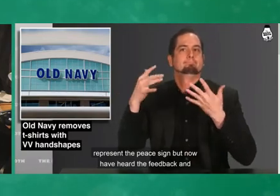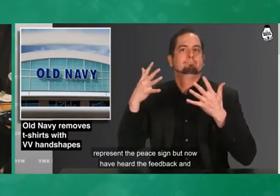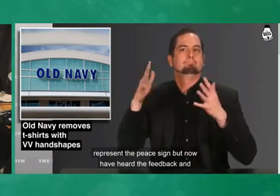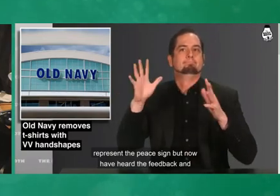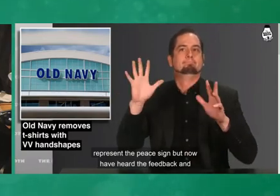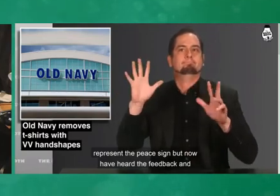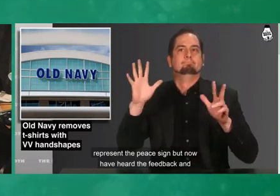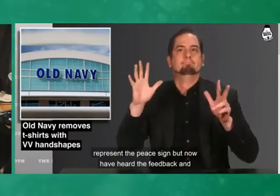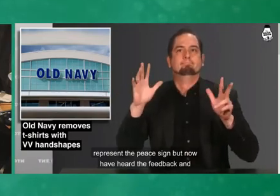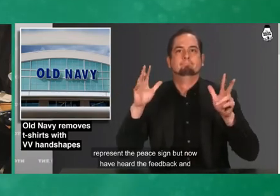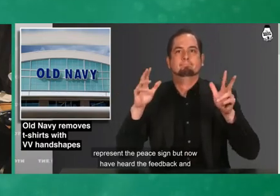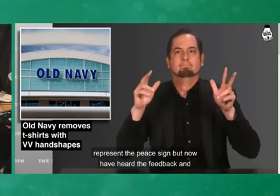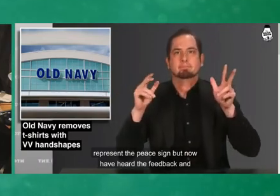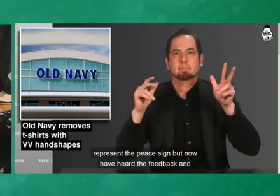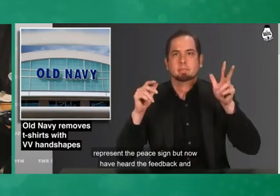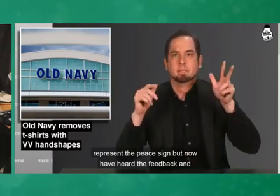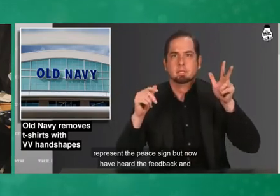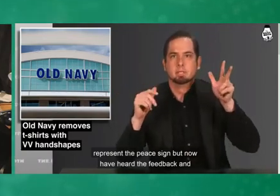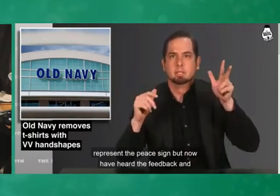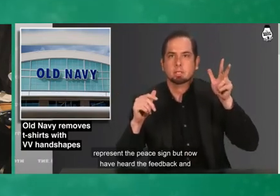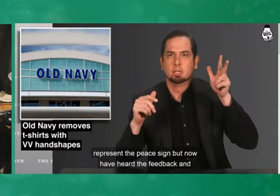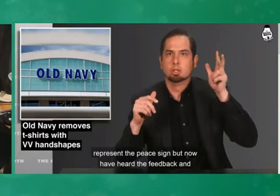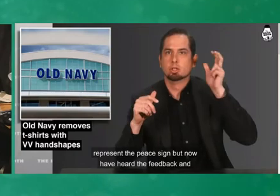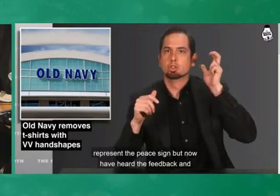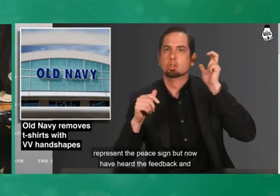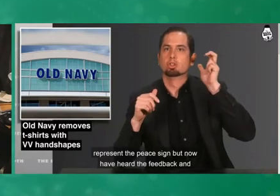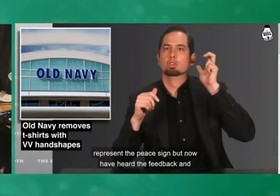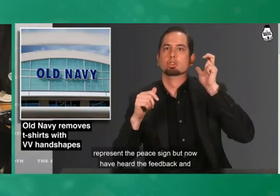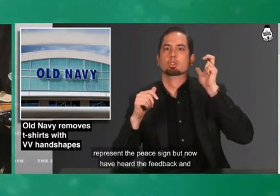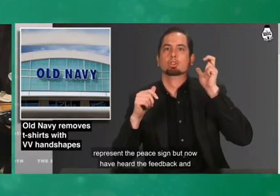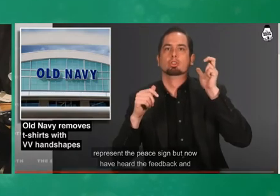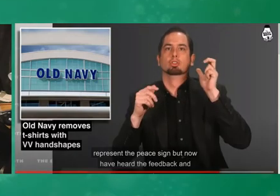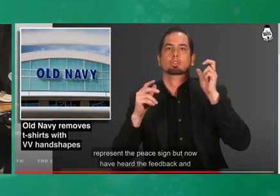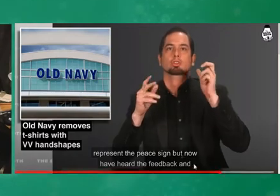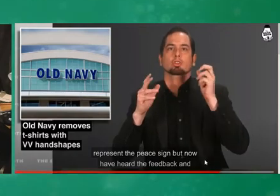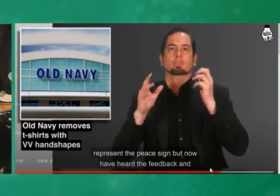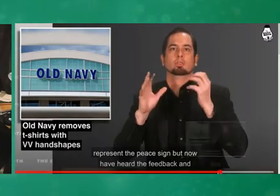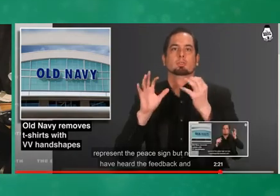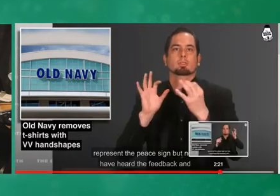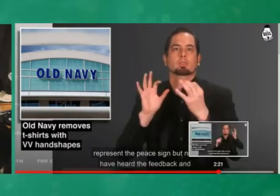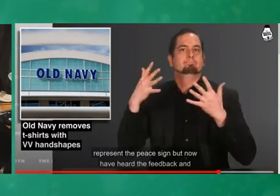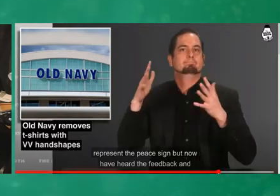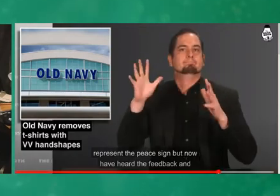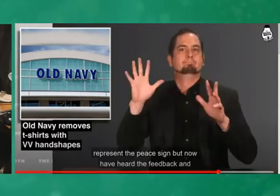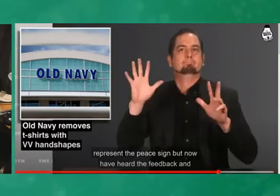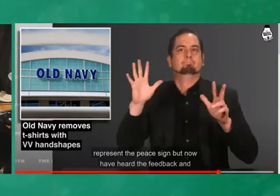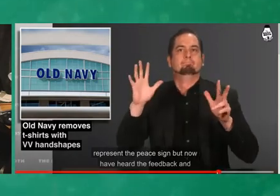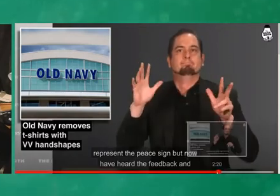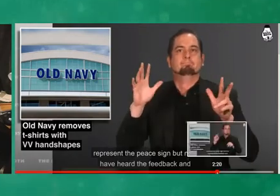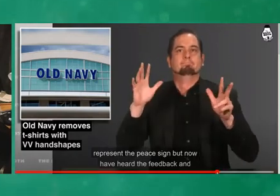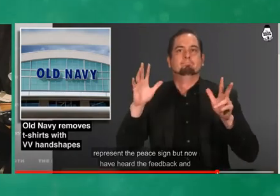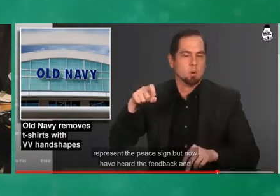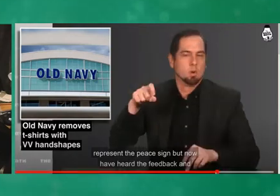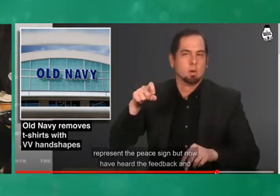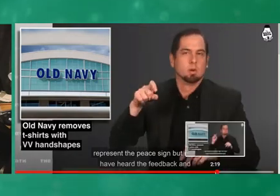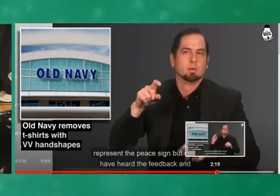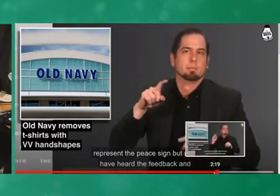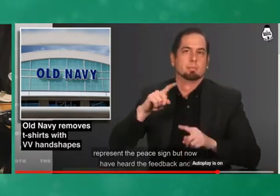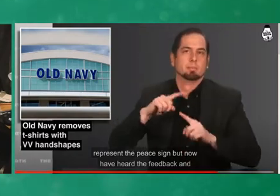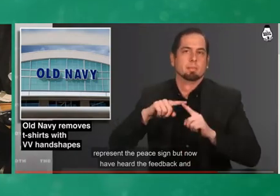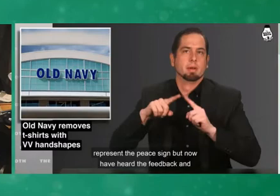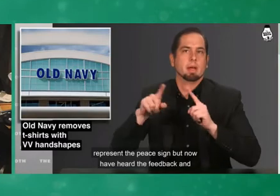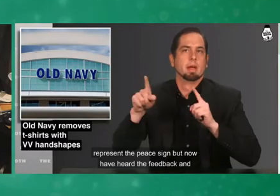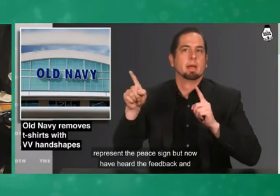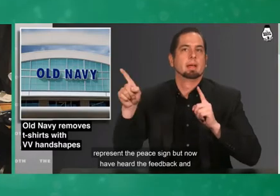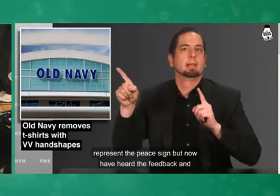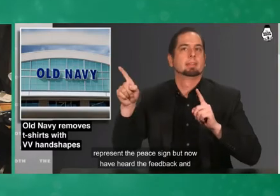know, it ended up not hearing. Let me back up. But